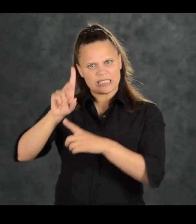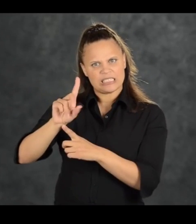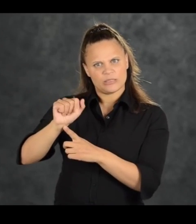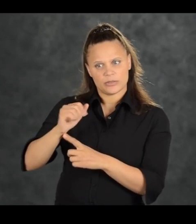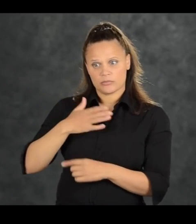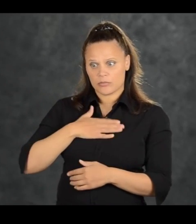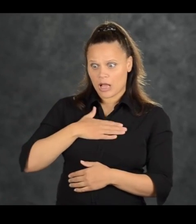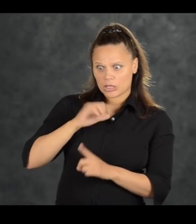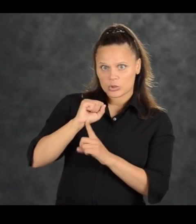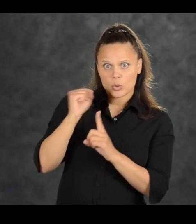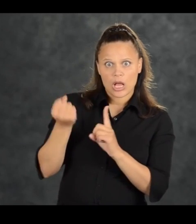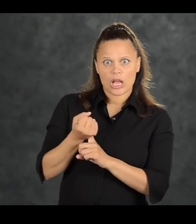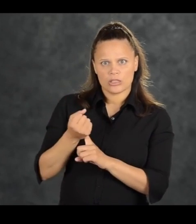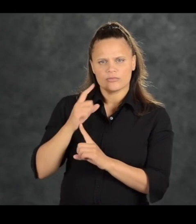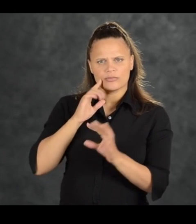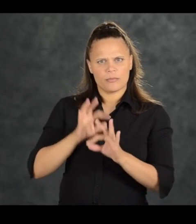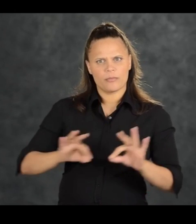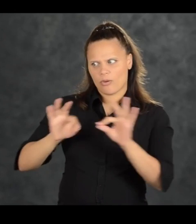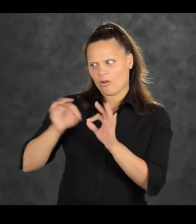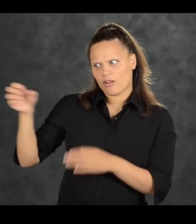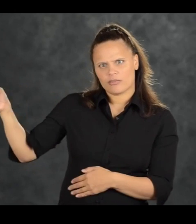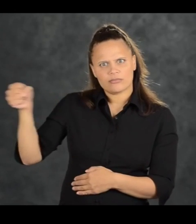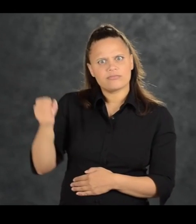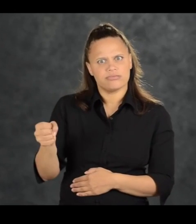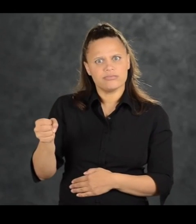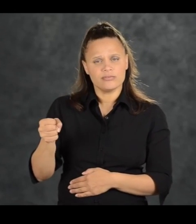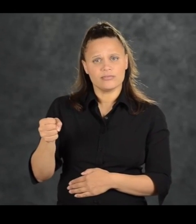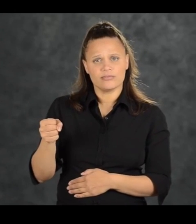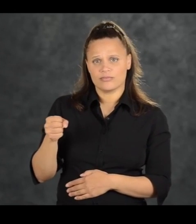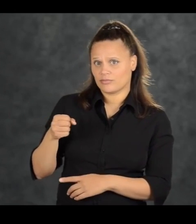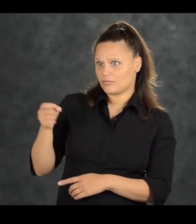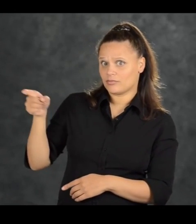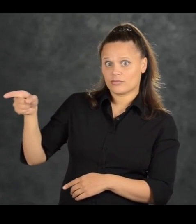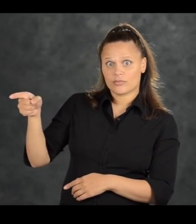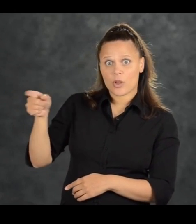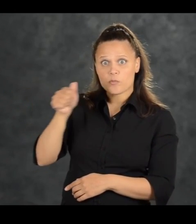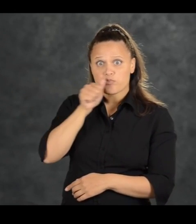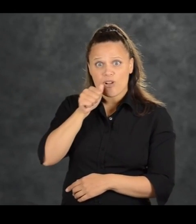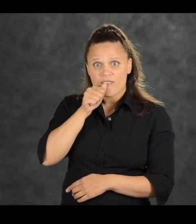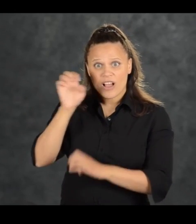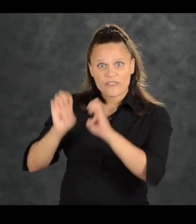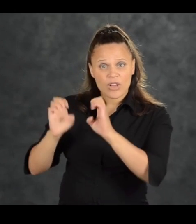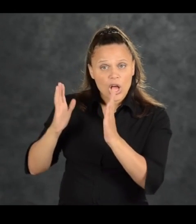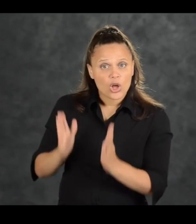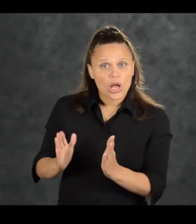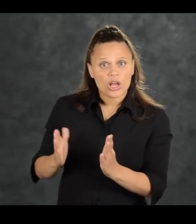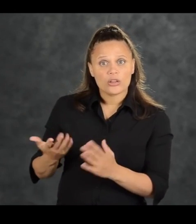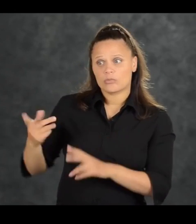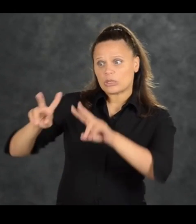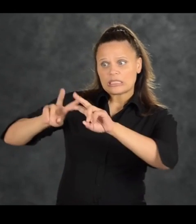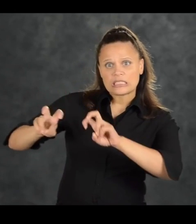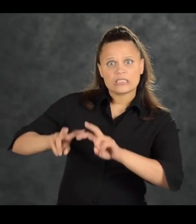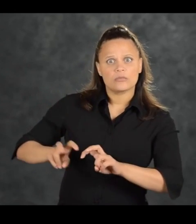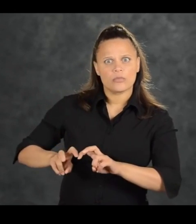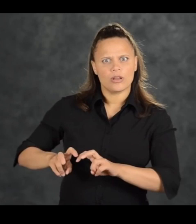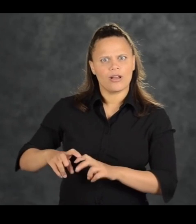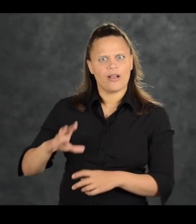don't go ahead and try everything by yourself. Have someone there who is familiar with the system, a private